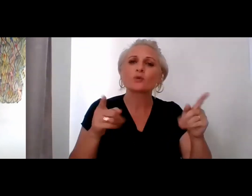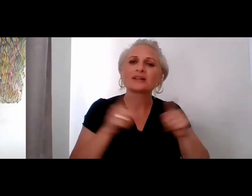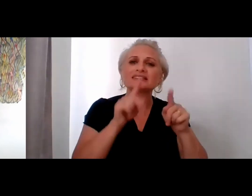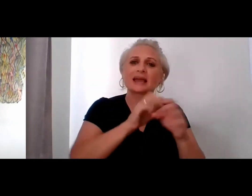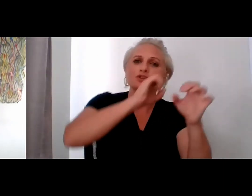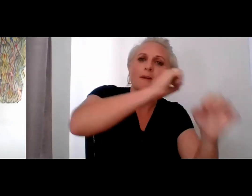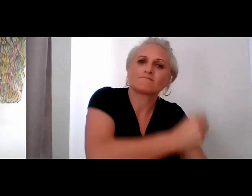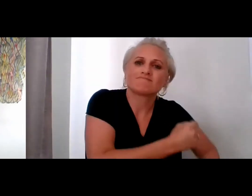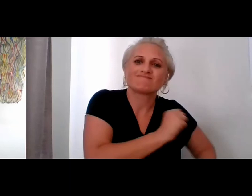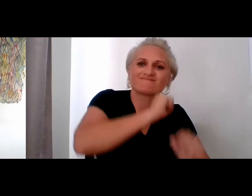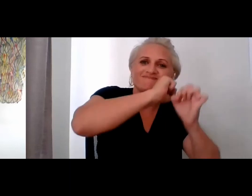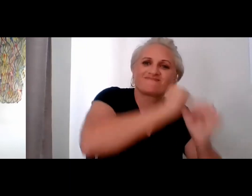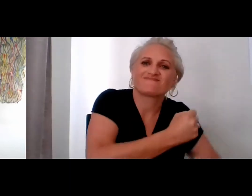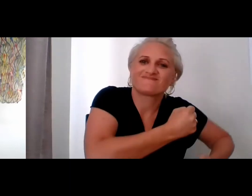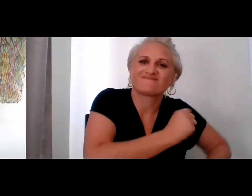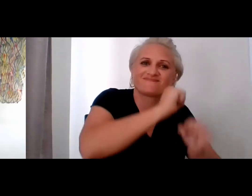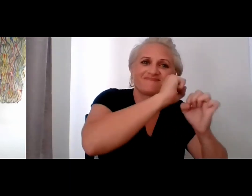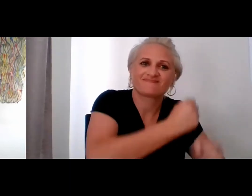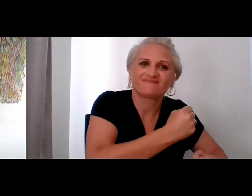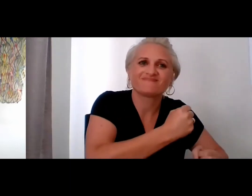Monitoring and evaluation are critical.